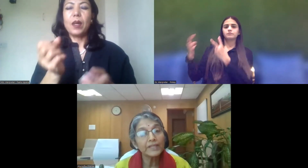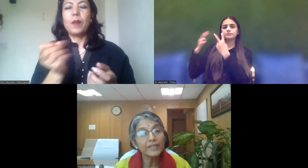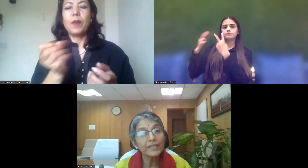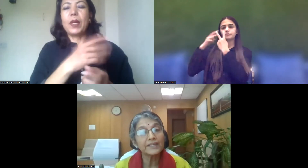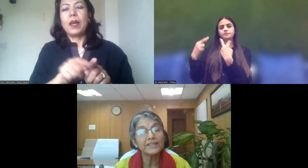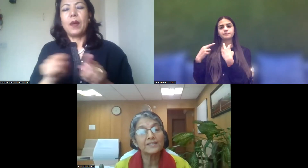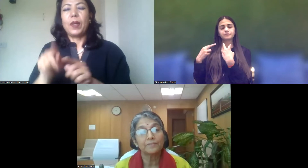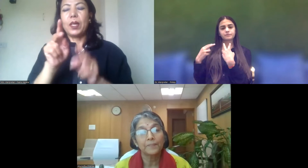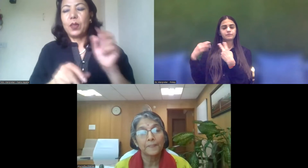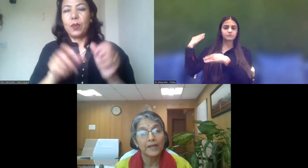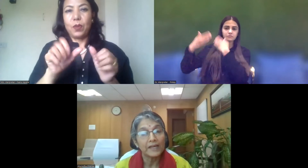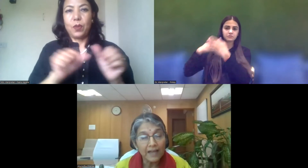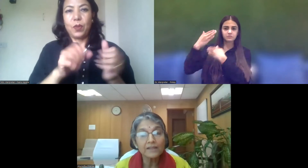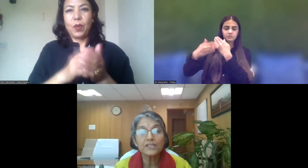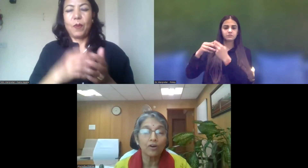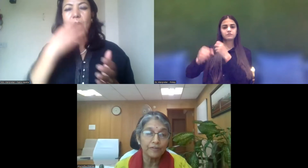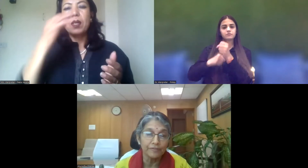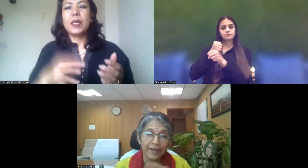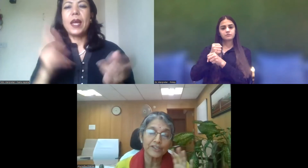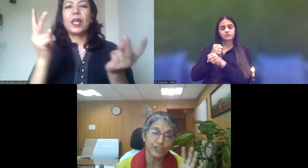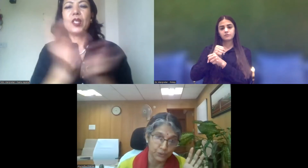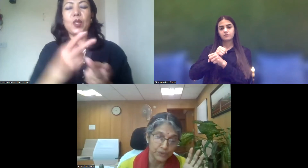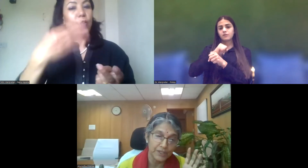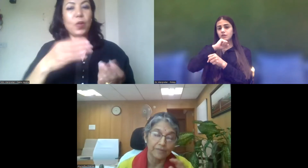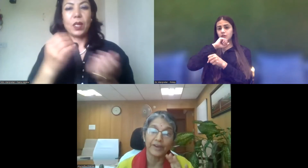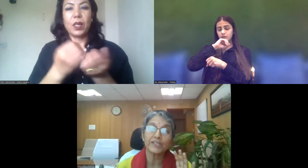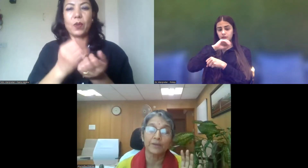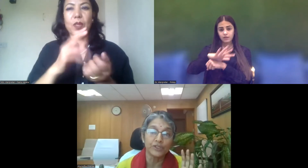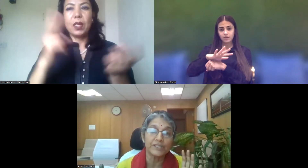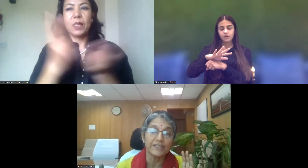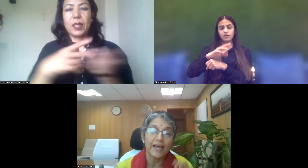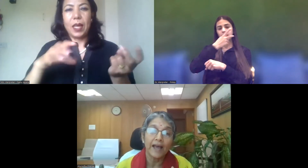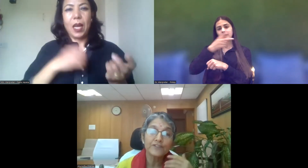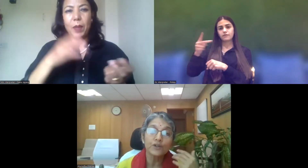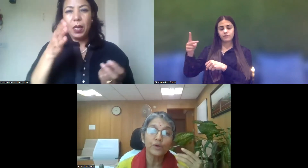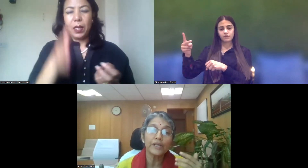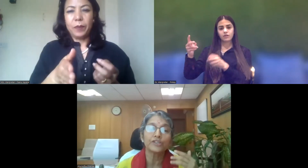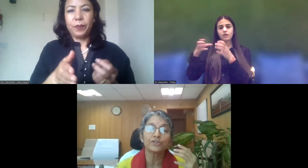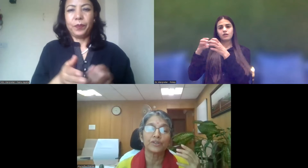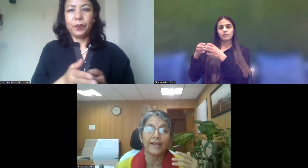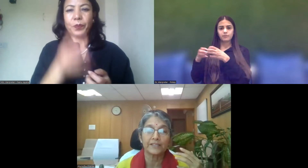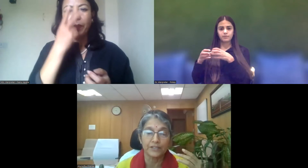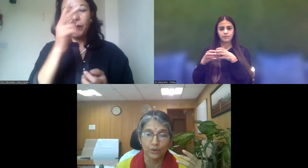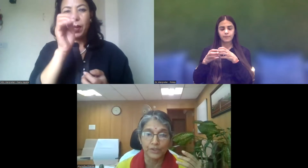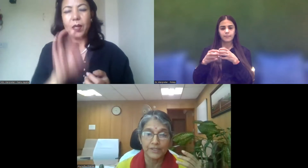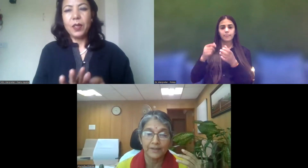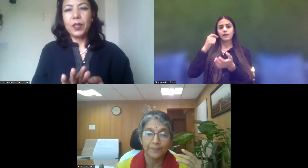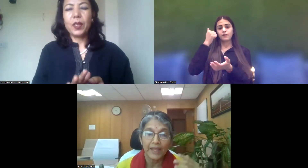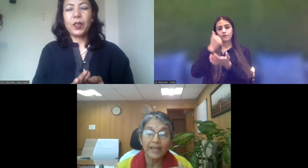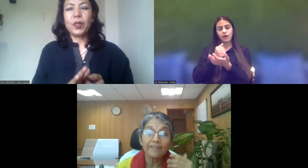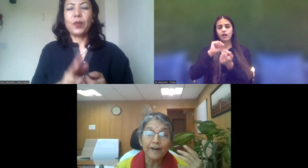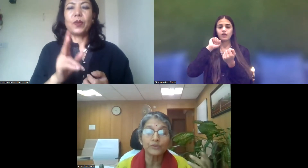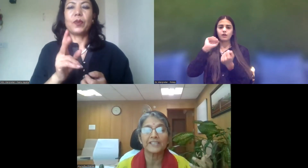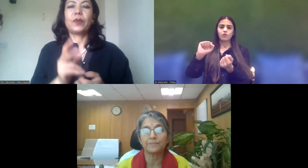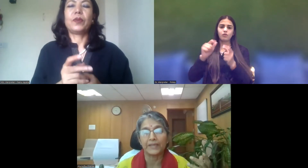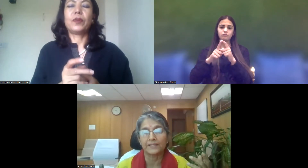Over the years, adults of various hues, various communities have slowly got into the rights discourse and